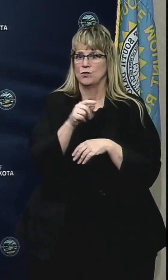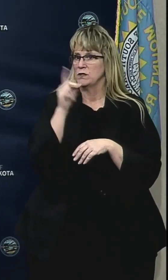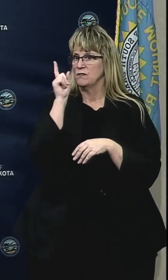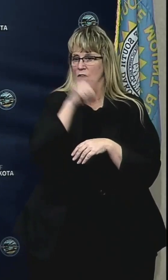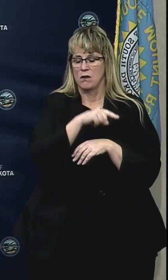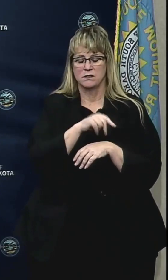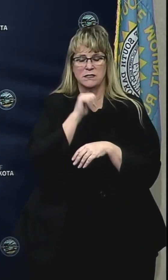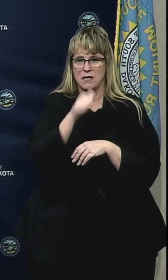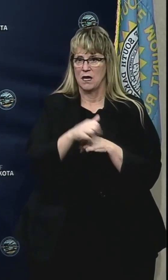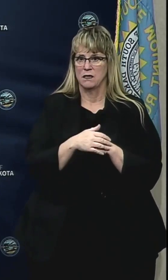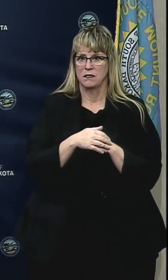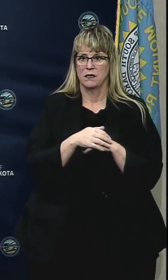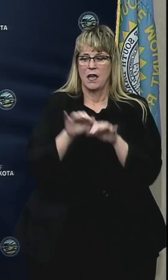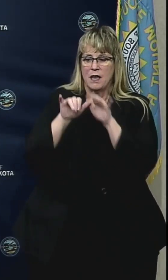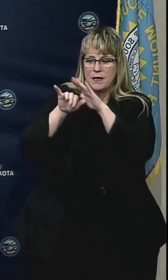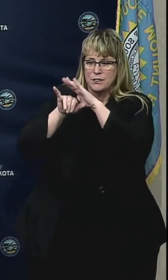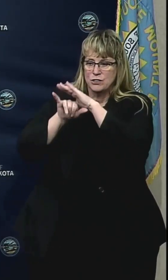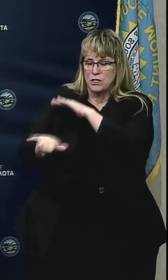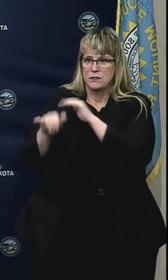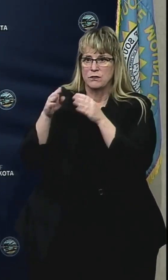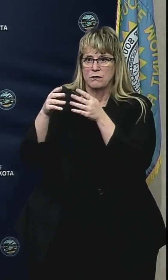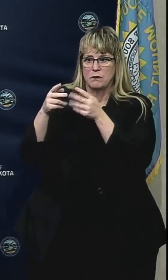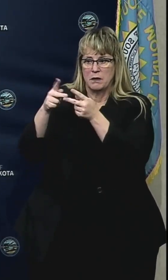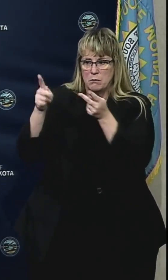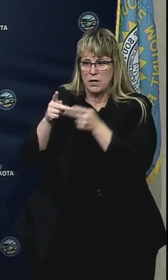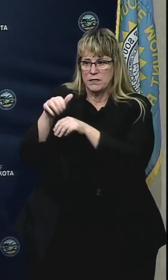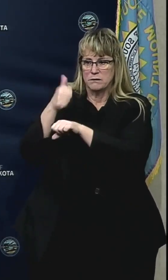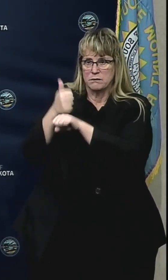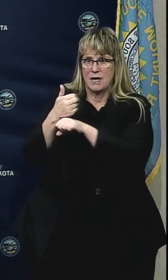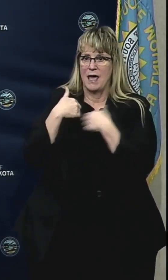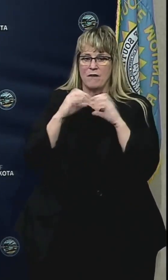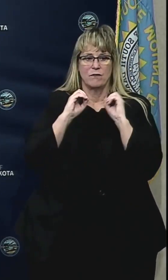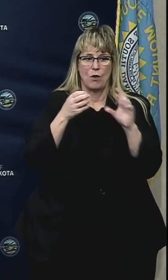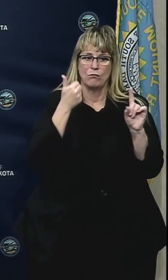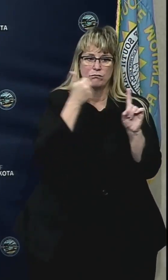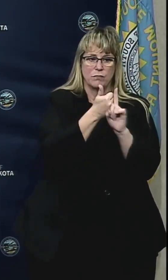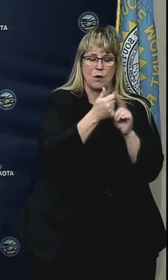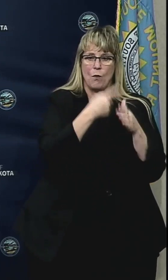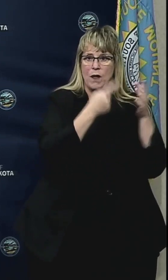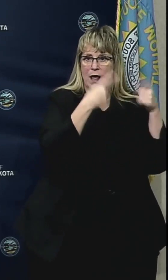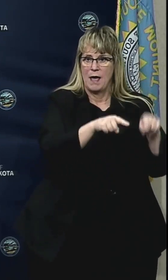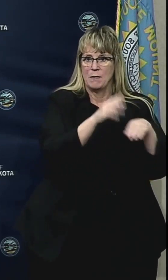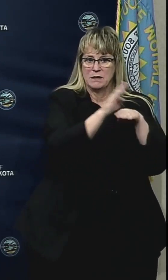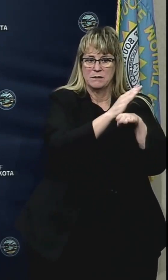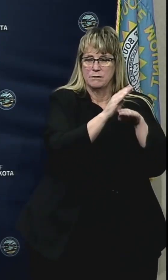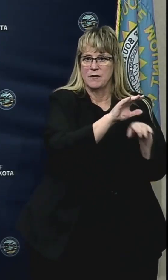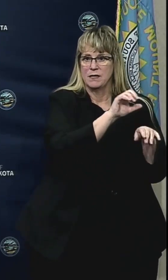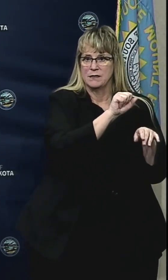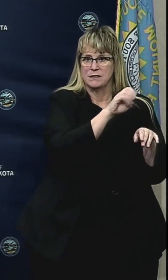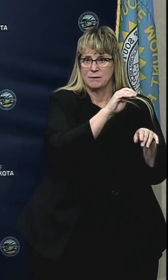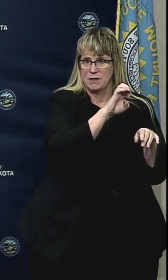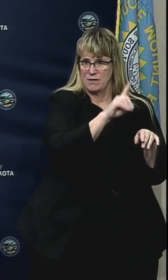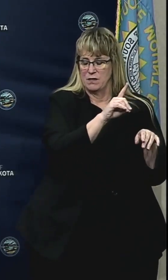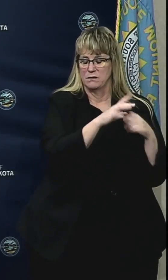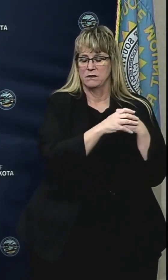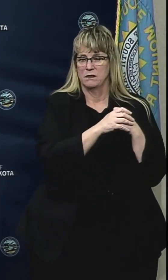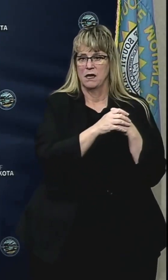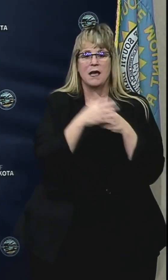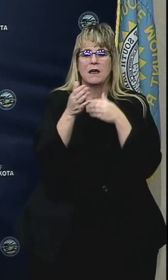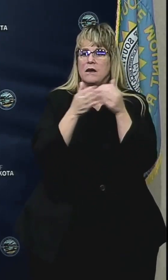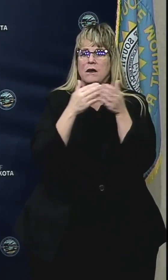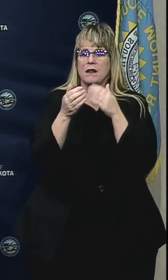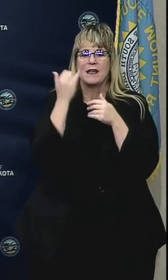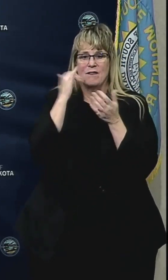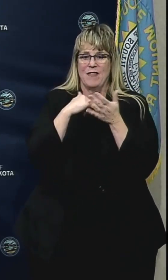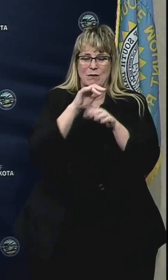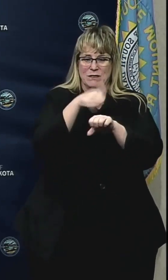true. A shelter in place would have had no impact on what happened at Smithfield. And that is because regardless of a shelter in place order had